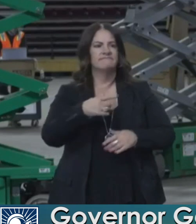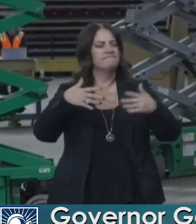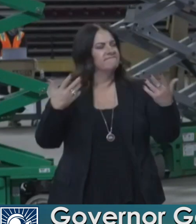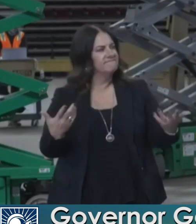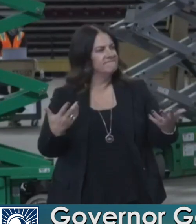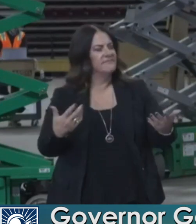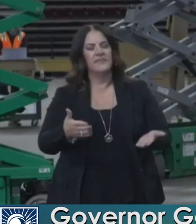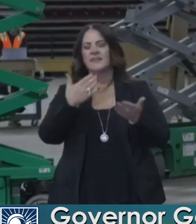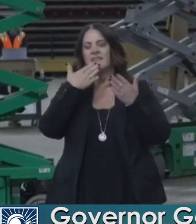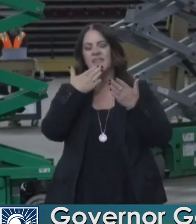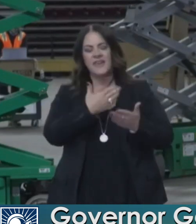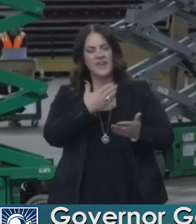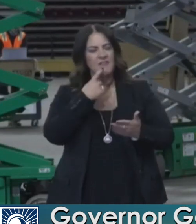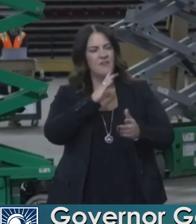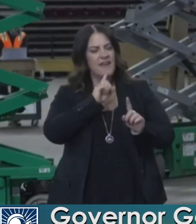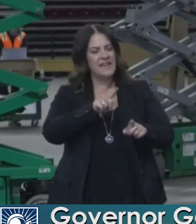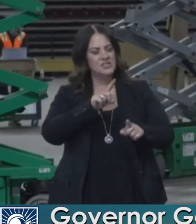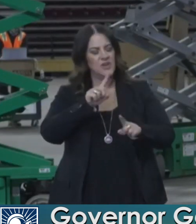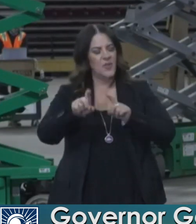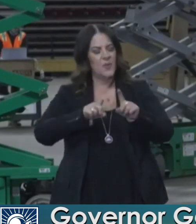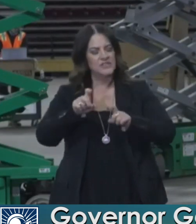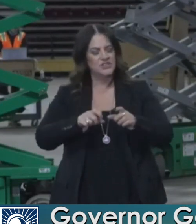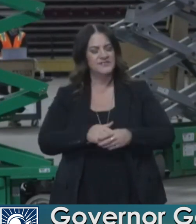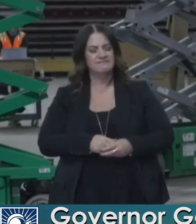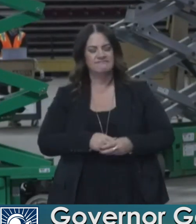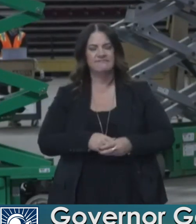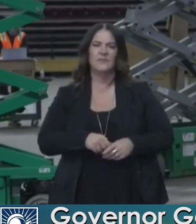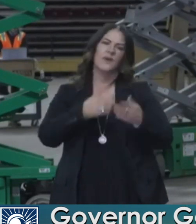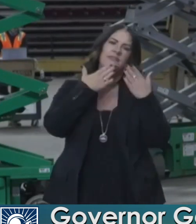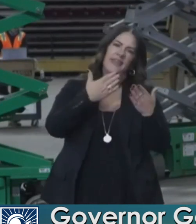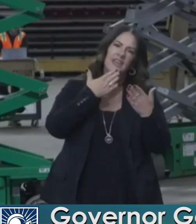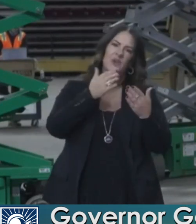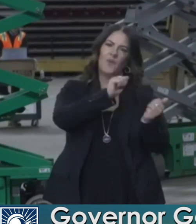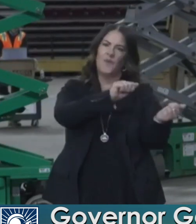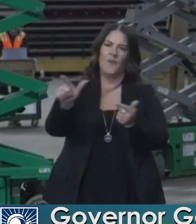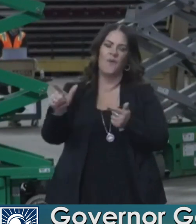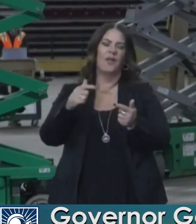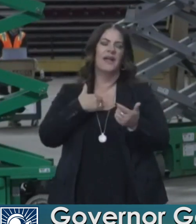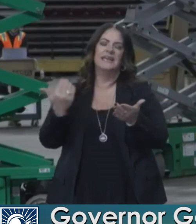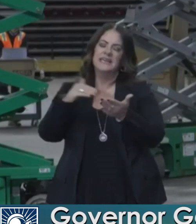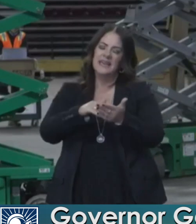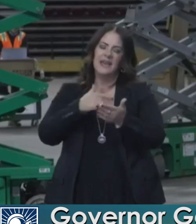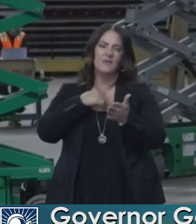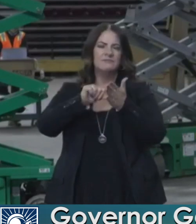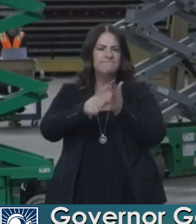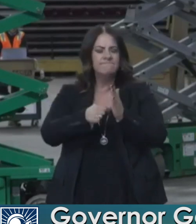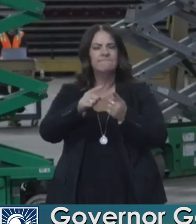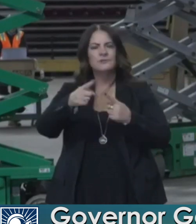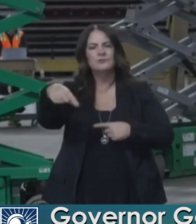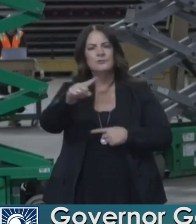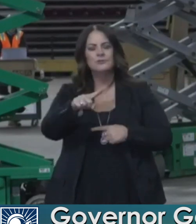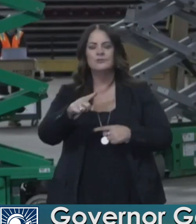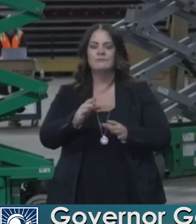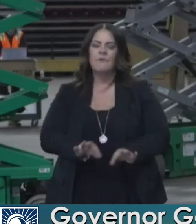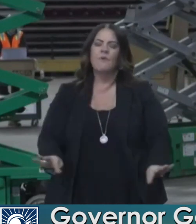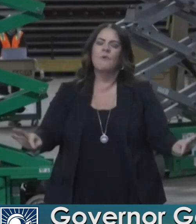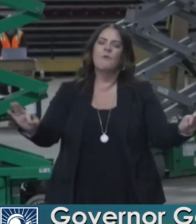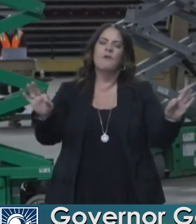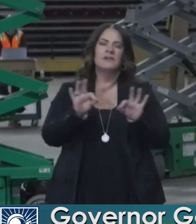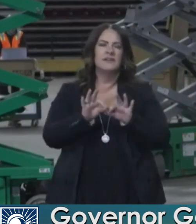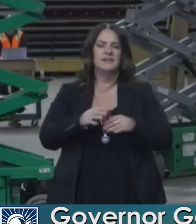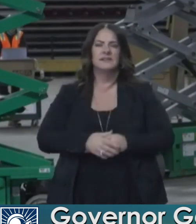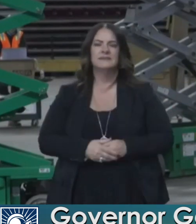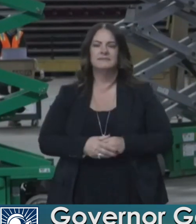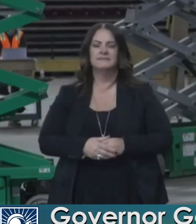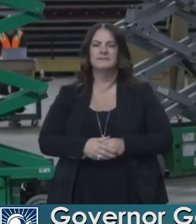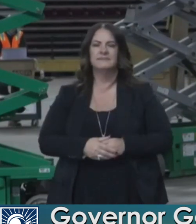so thank you so much for answering those. Thanks very much. And thank you, everybody. Just want to remind everybody of the importance, if I haven't done so